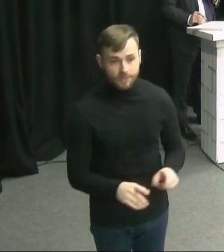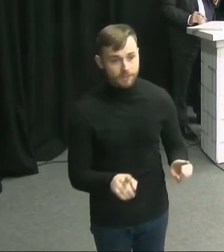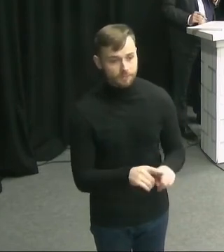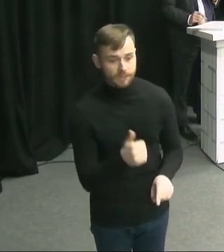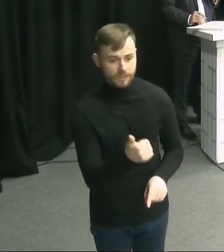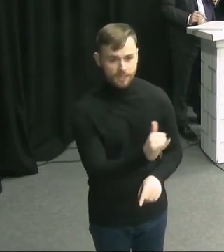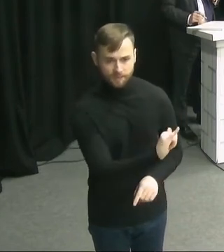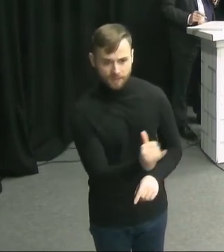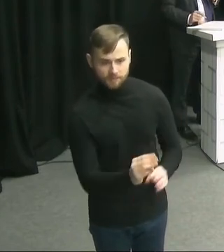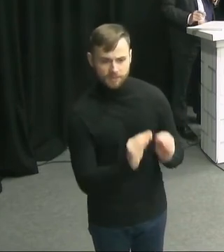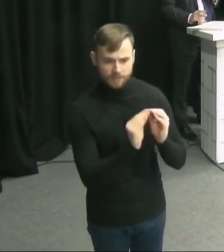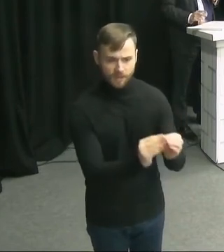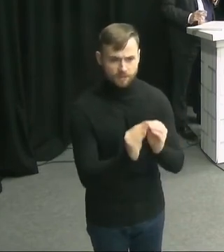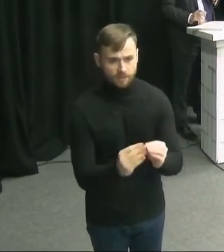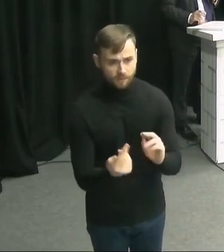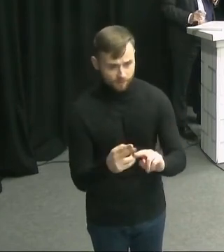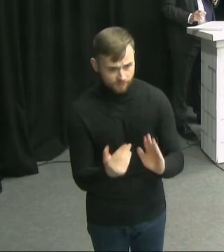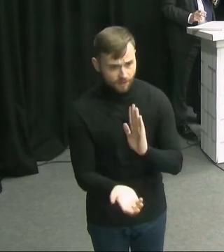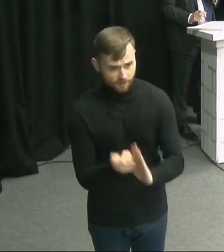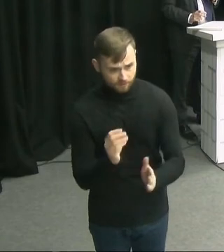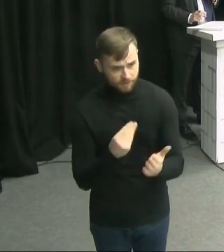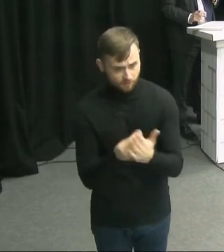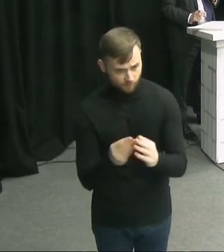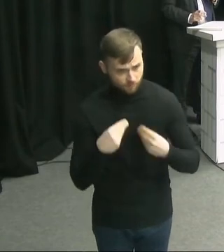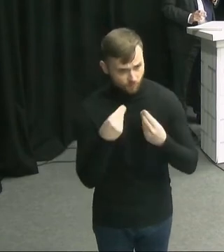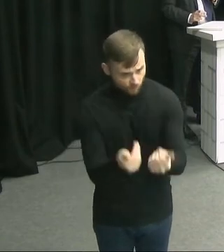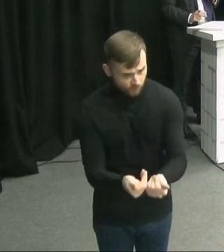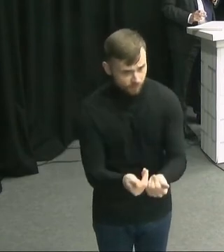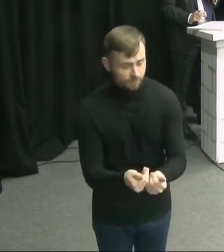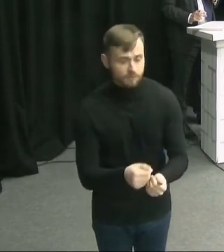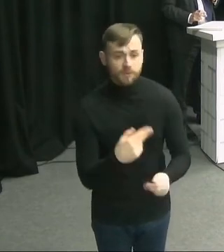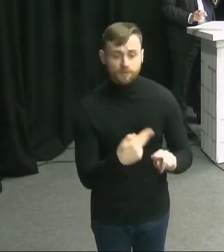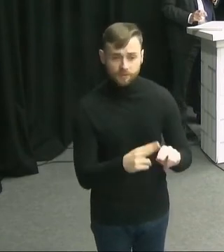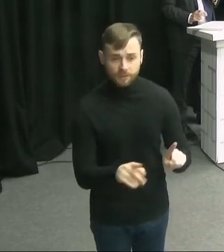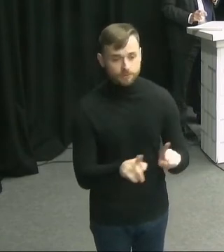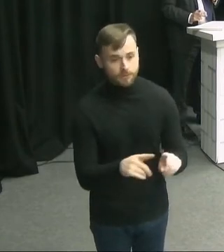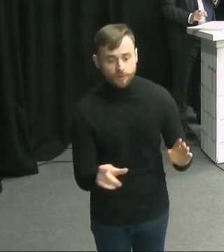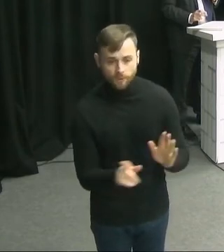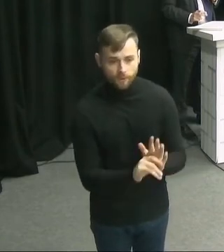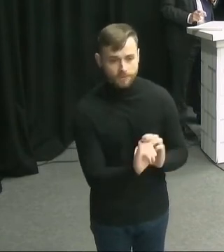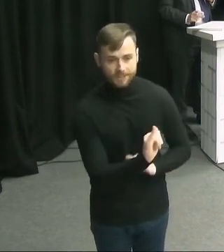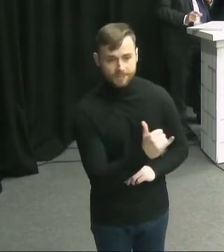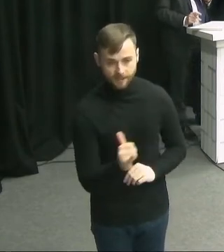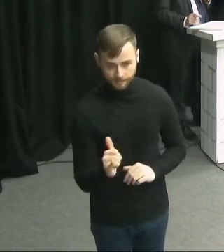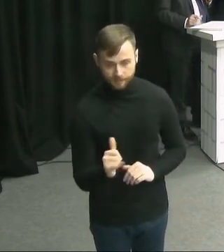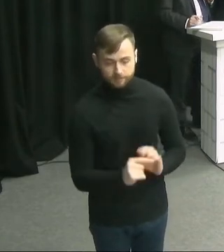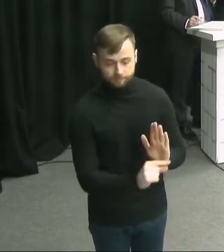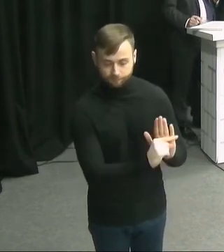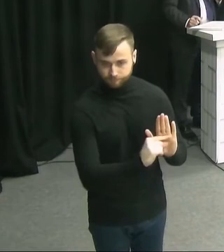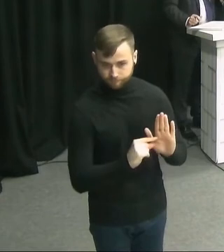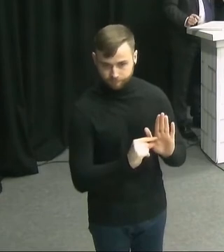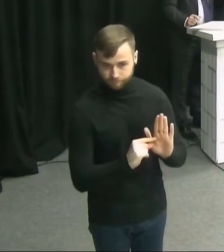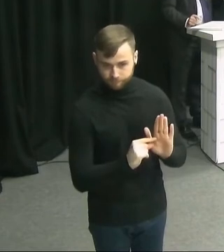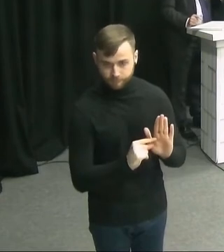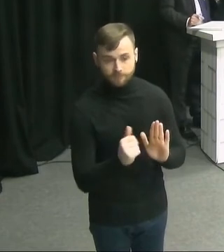are able to achieve such good grades for those who cannot afford to. So we need certain